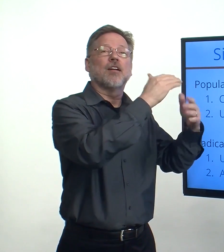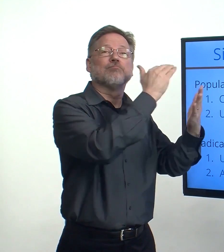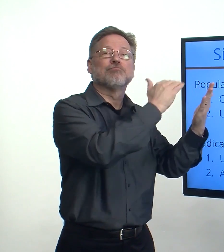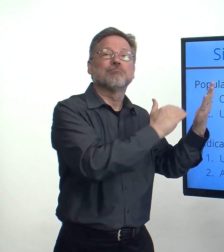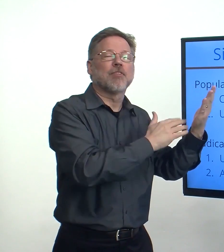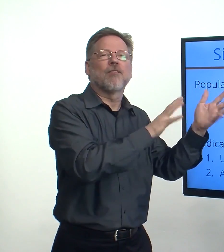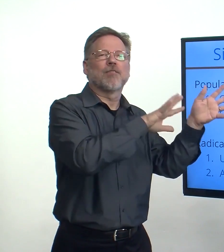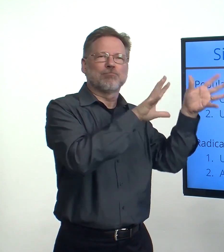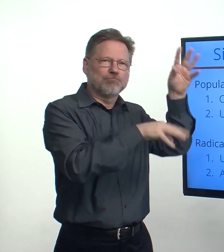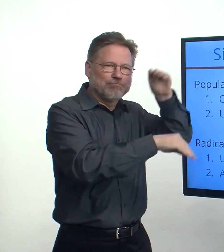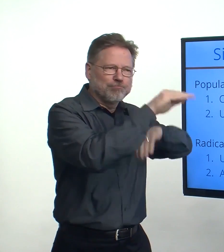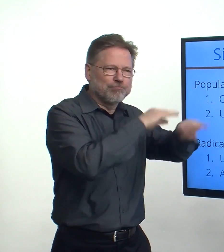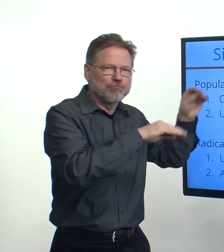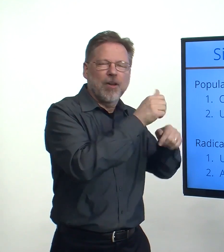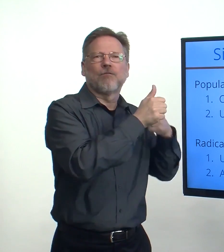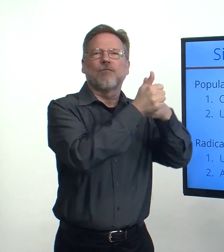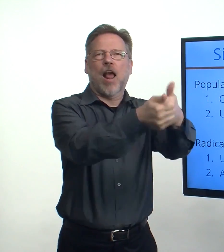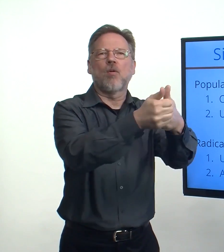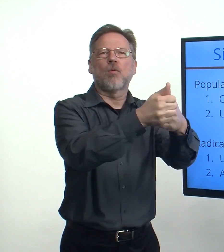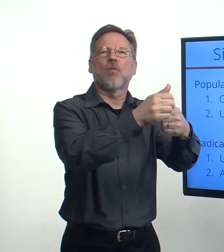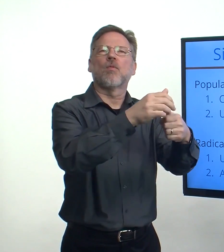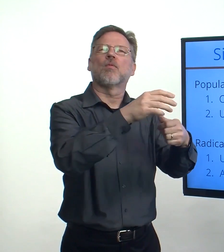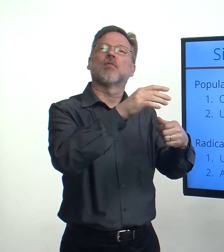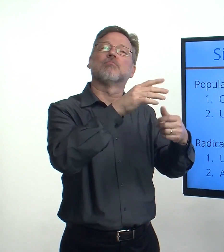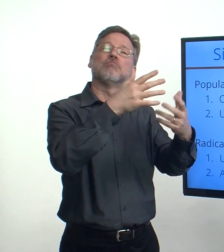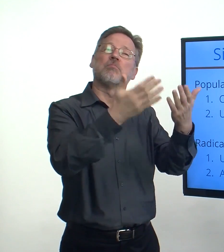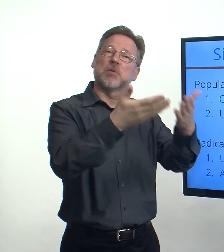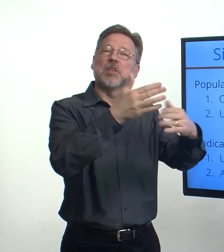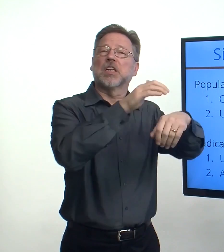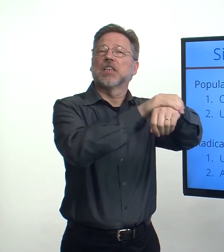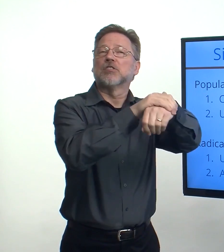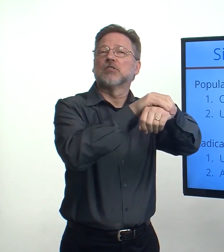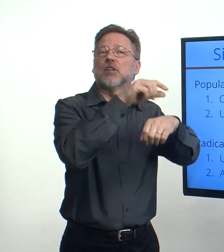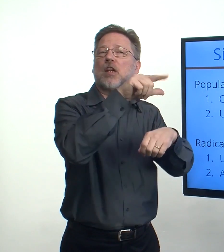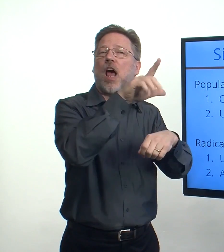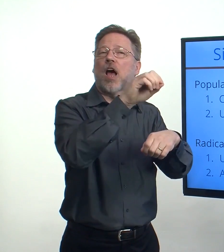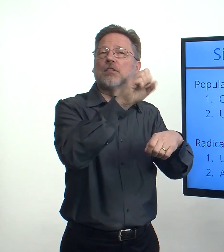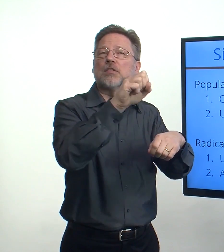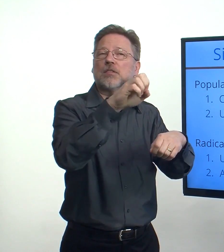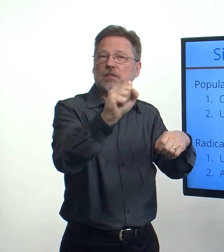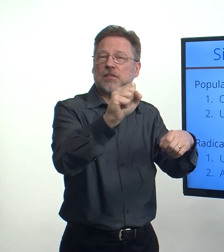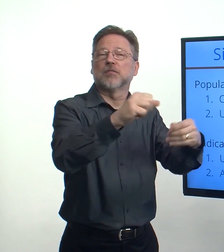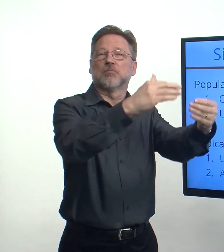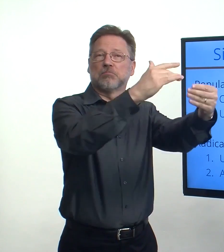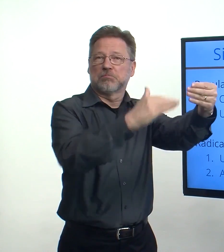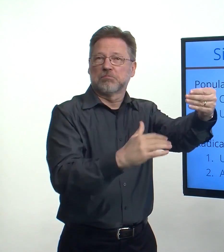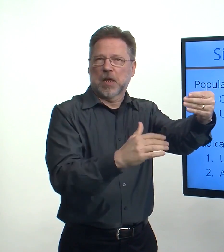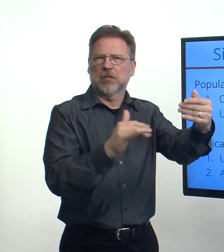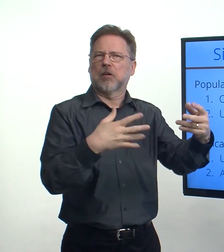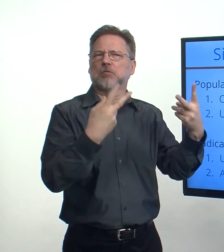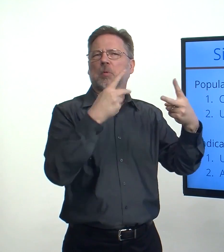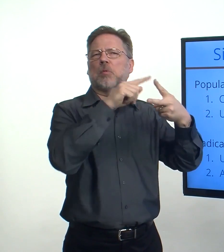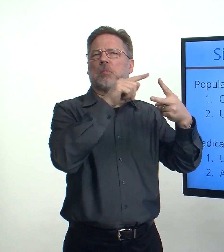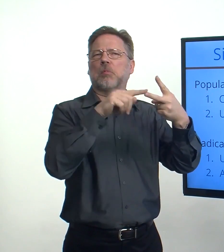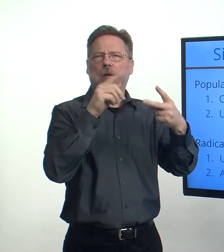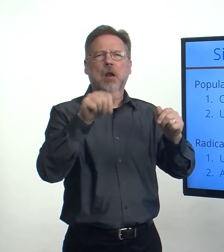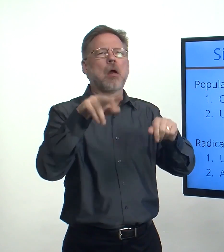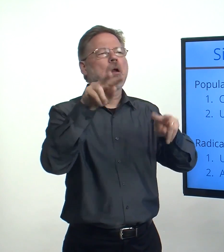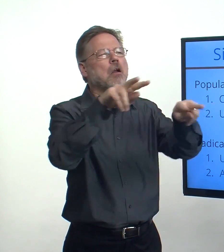and that list of signs is then reorganized according to the initial letters of the English glosses. One of